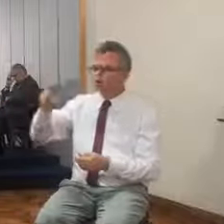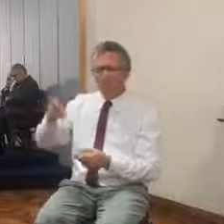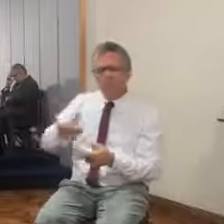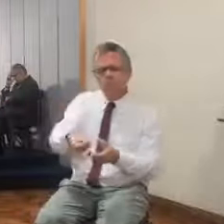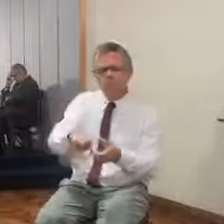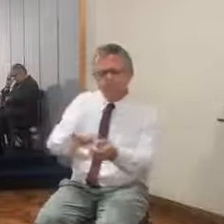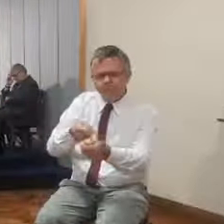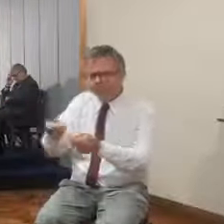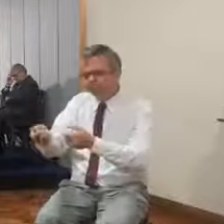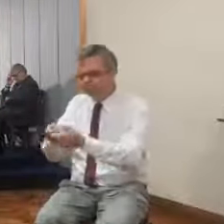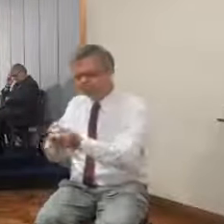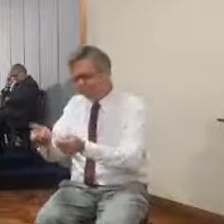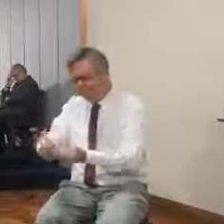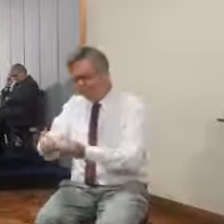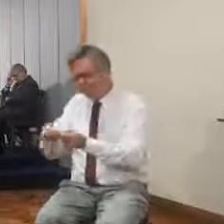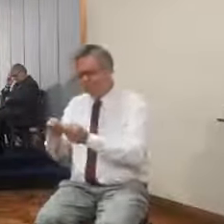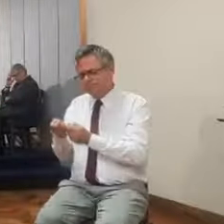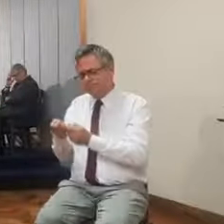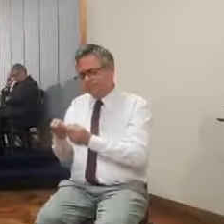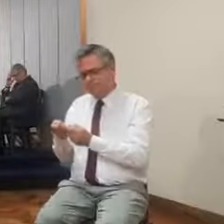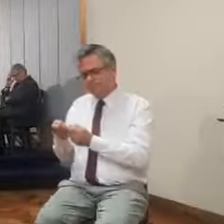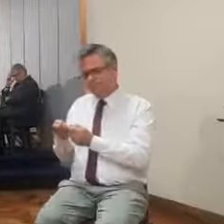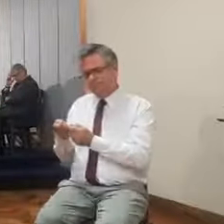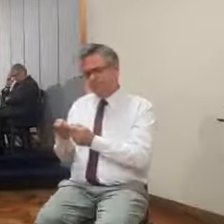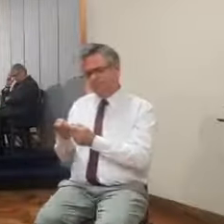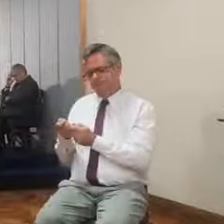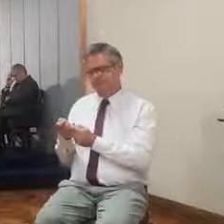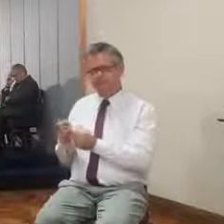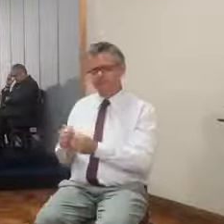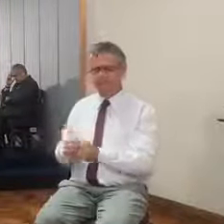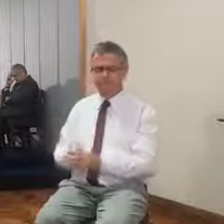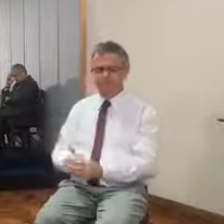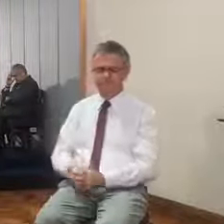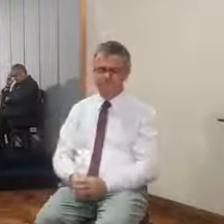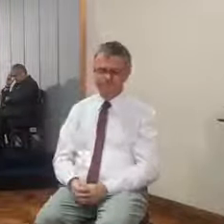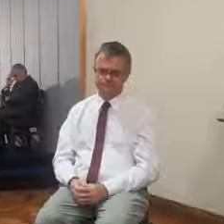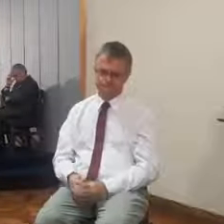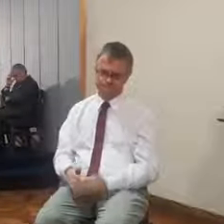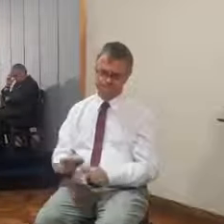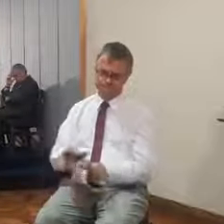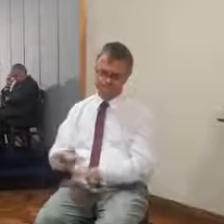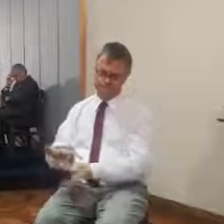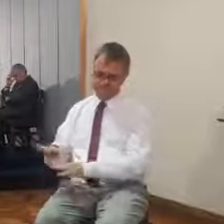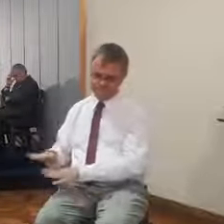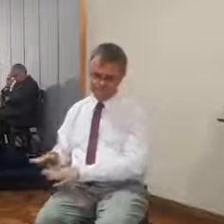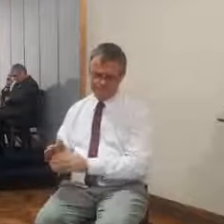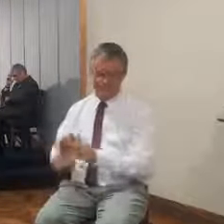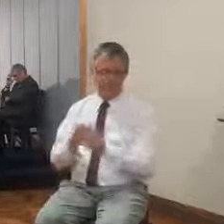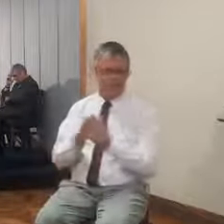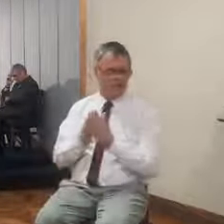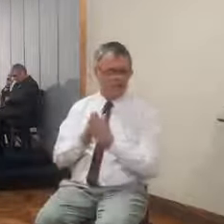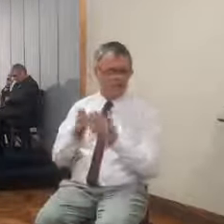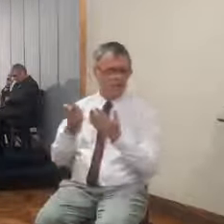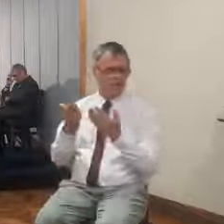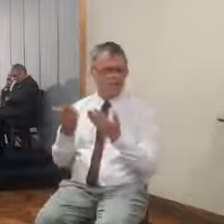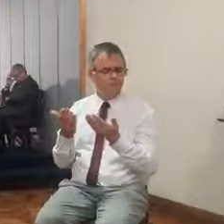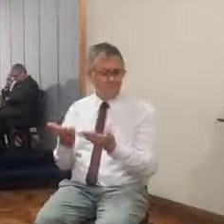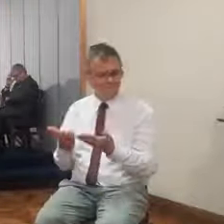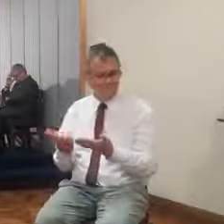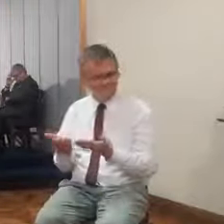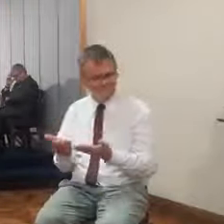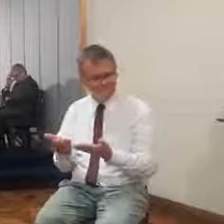thyself. Lord, we look to thee in all these things. As we come now around thy holy word, we pray, O gracious God,